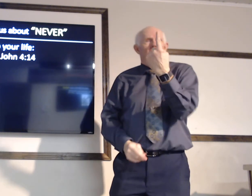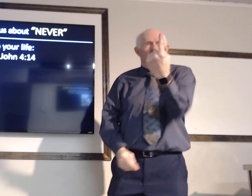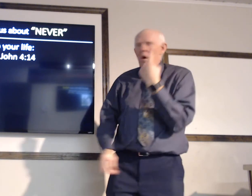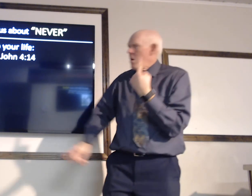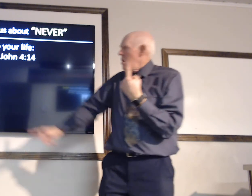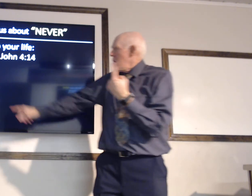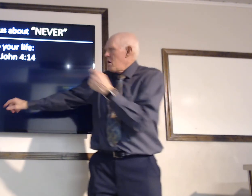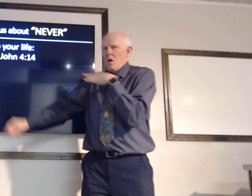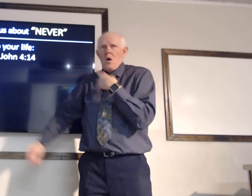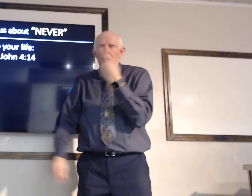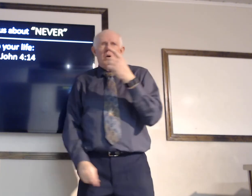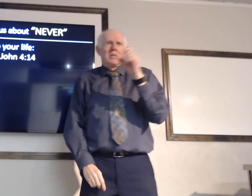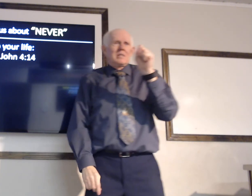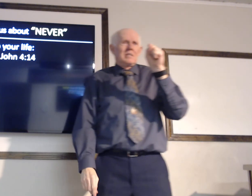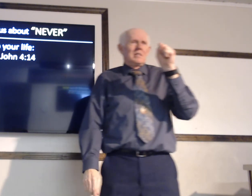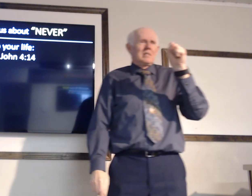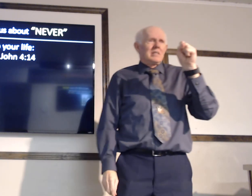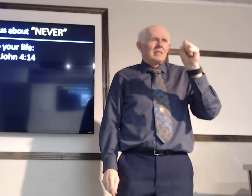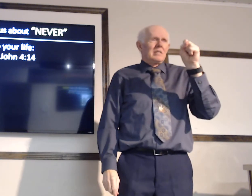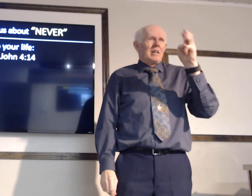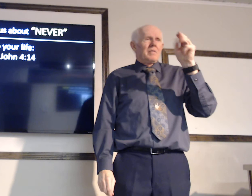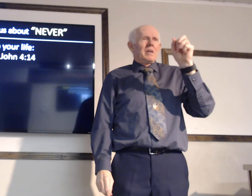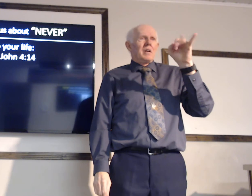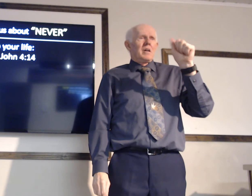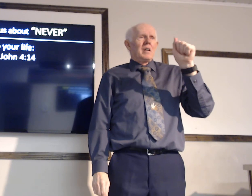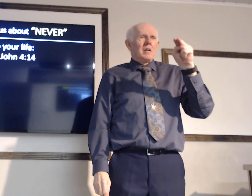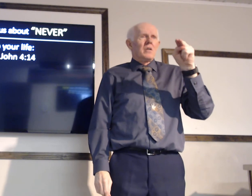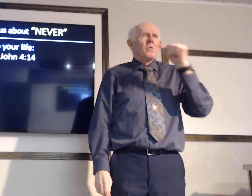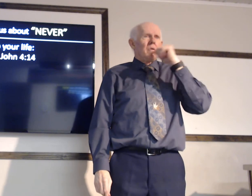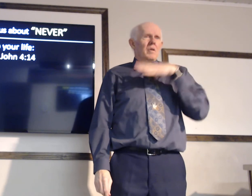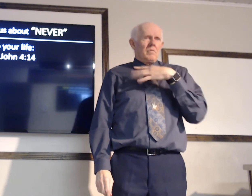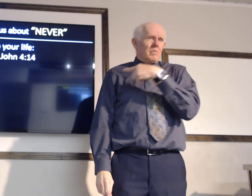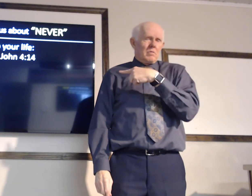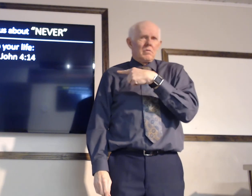and a woman came alone. She was a Samaritan woman,